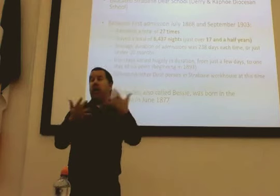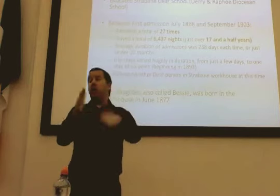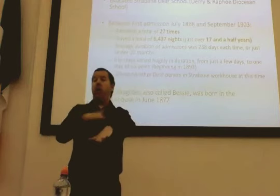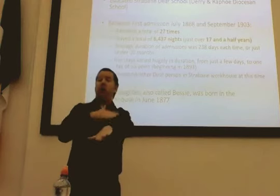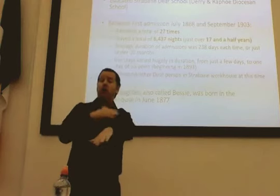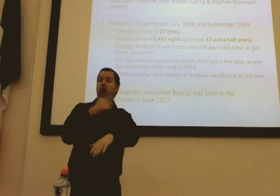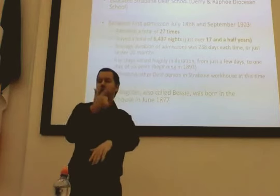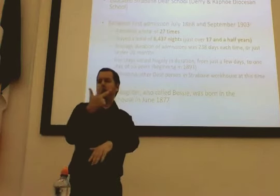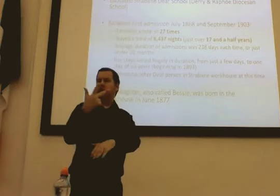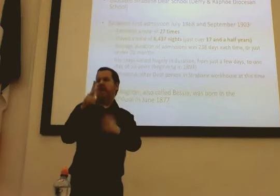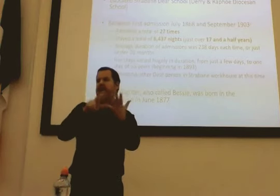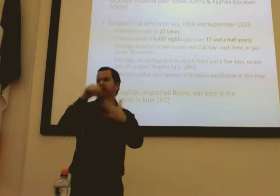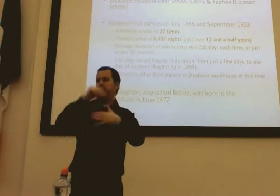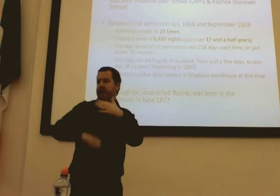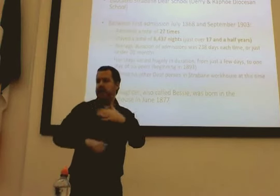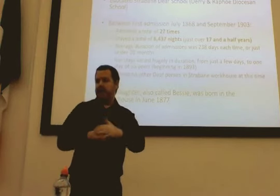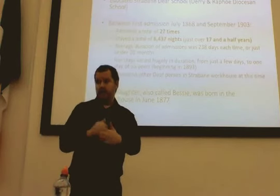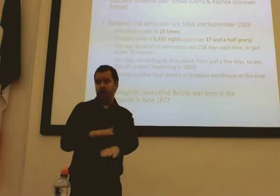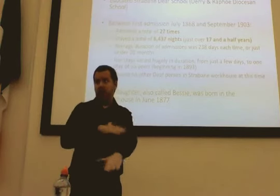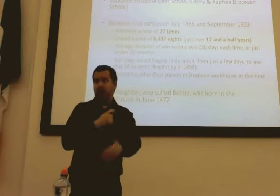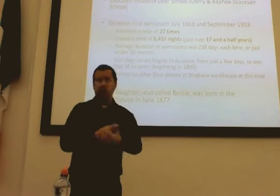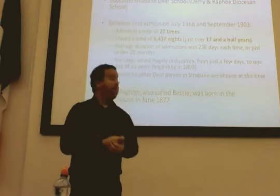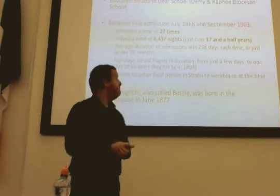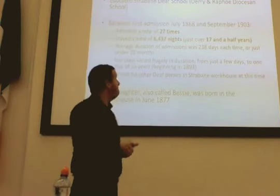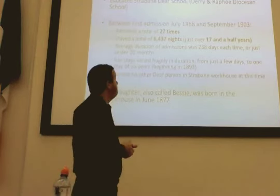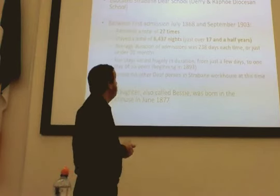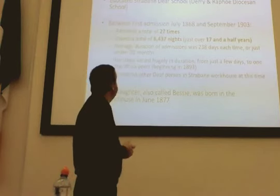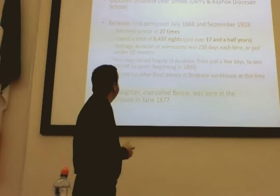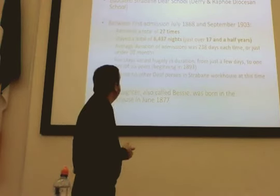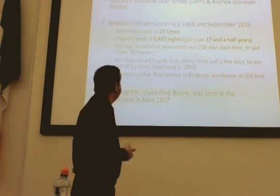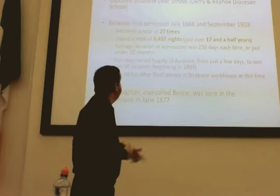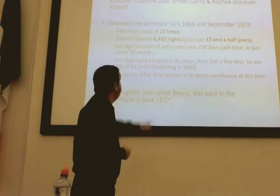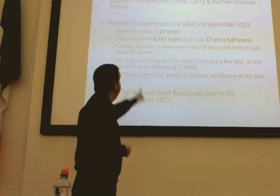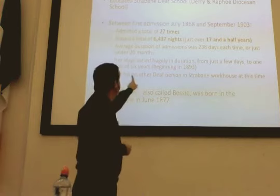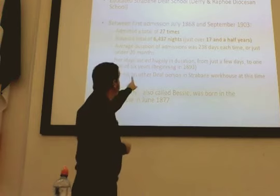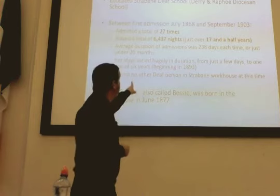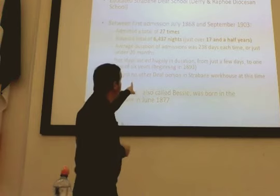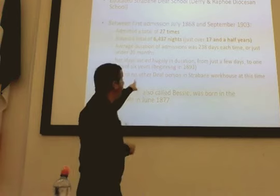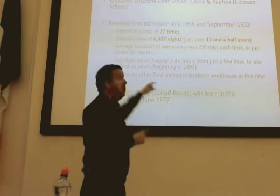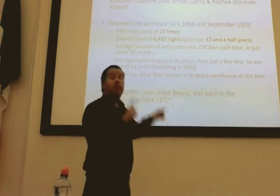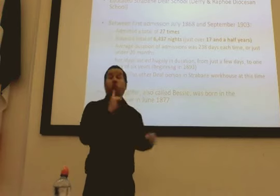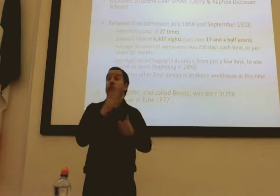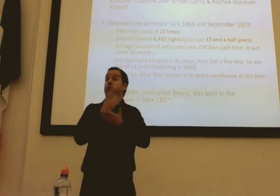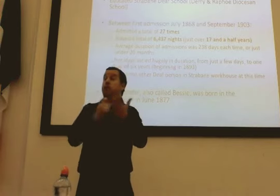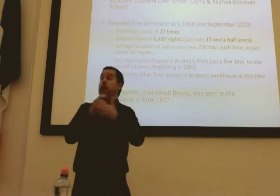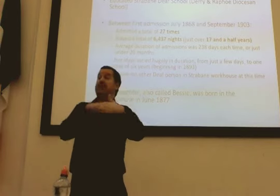The average duration of her stay is 238 days, which is a really long time.